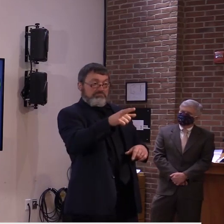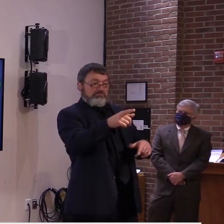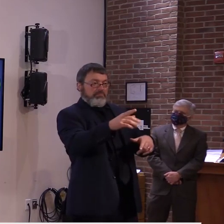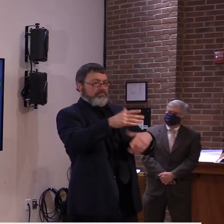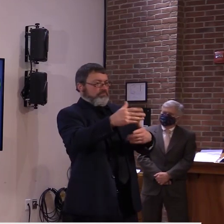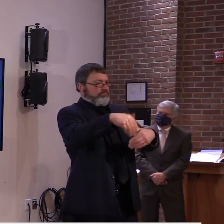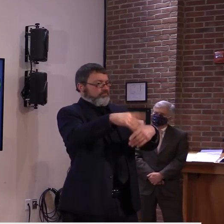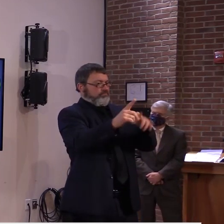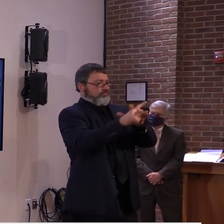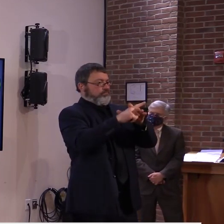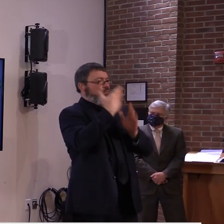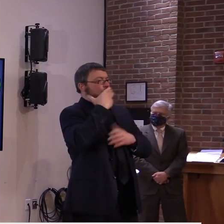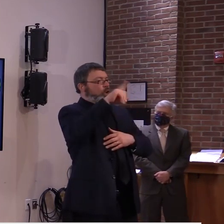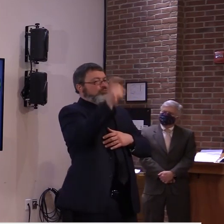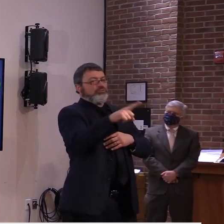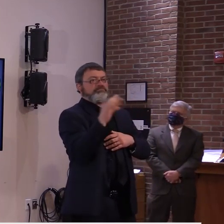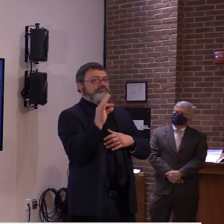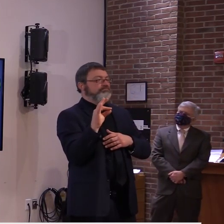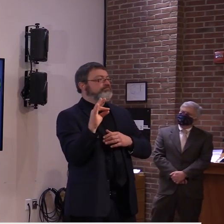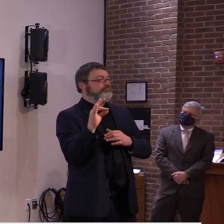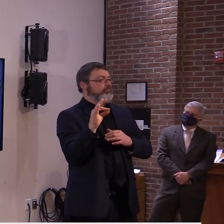asymptomatic?